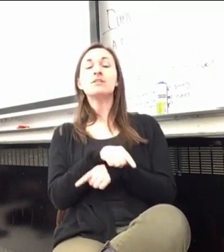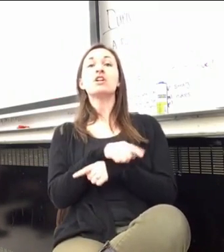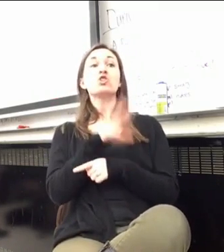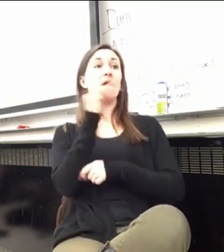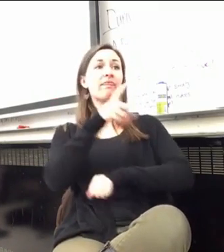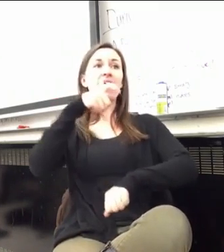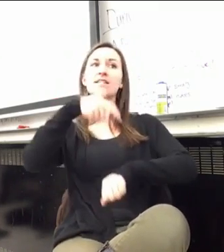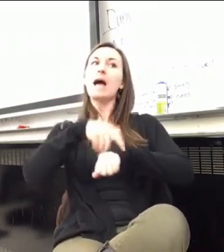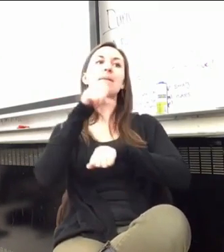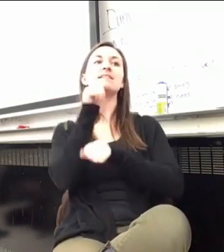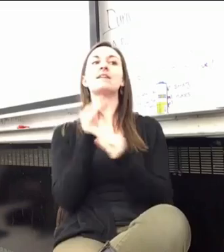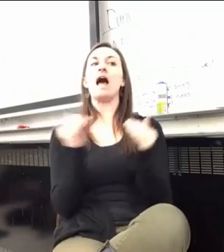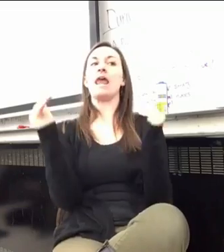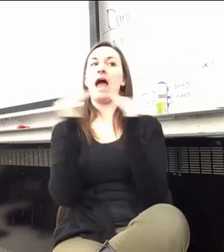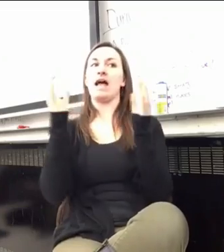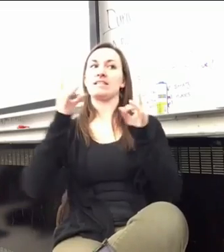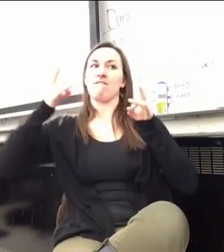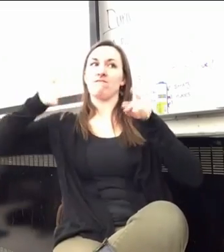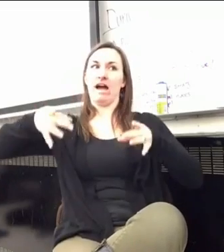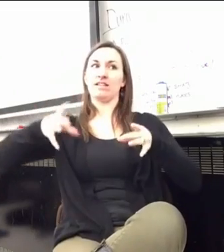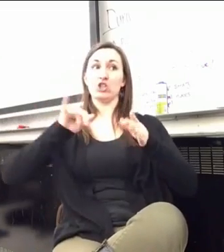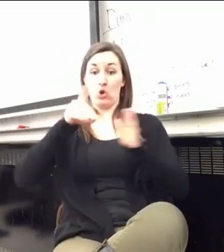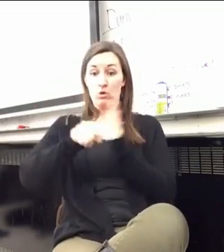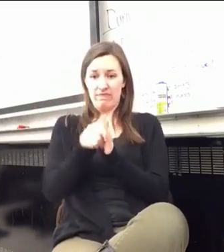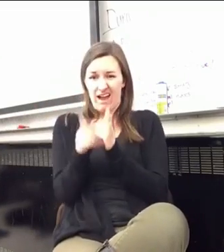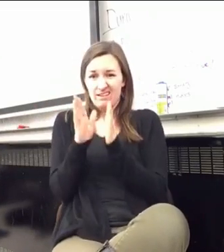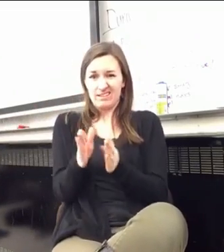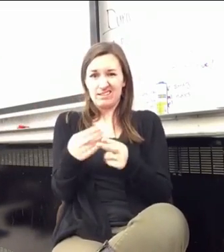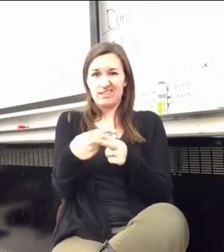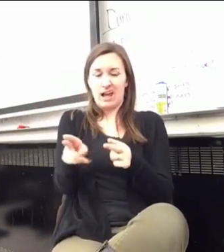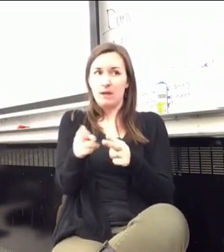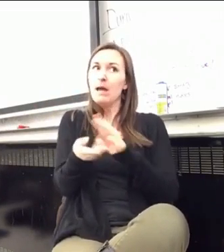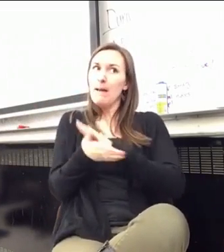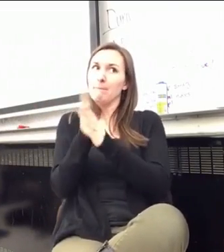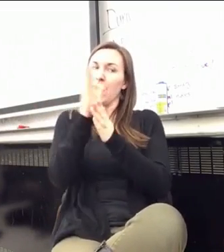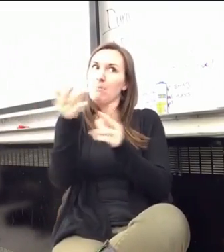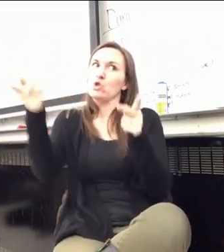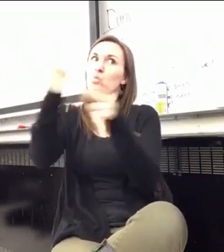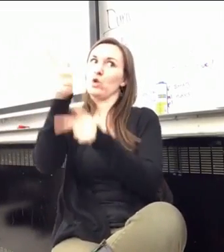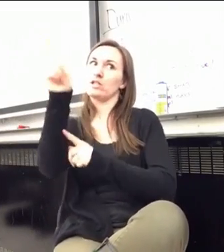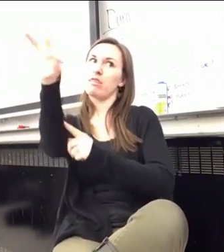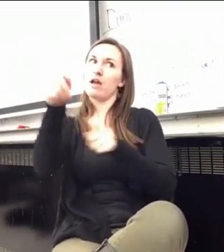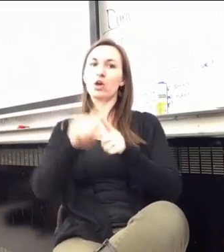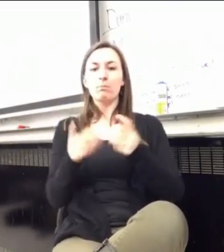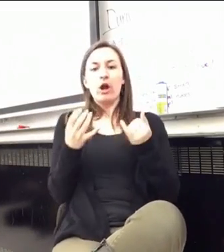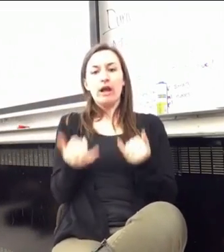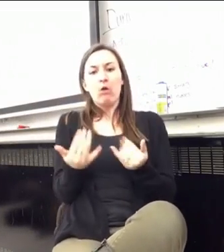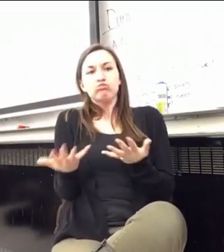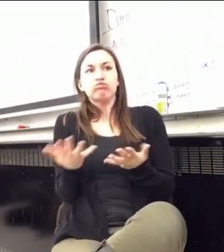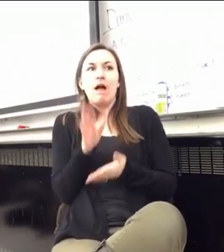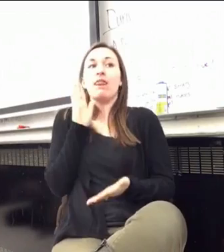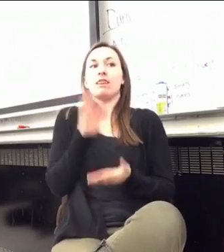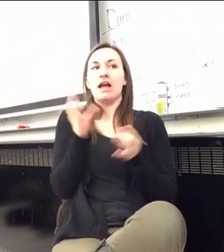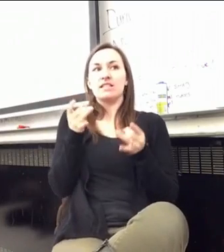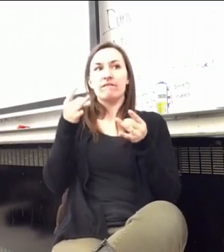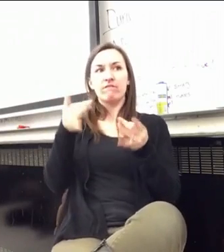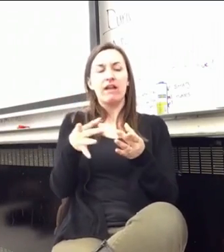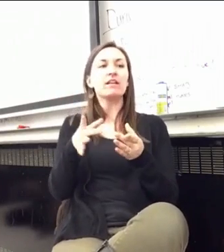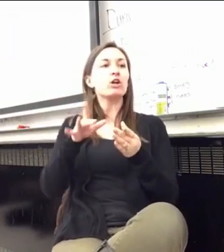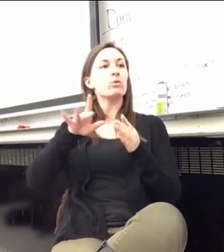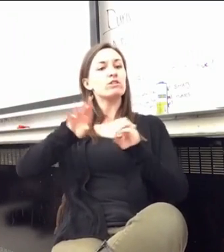as violent. So at this period of time, we're not as violent as we are going to get later on. The idea of the Ku Klux Klan was an